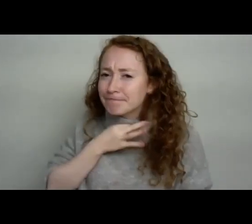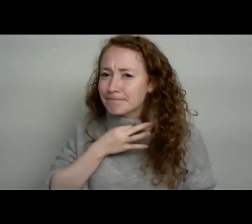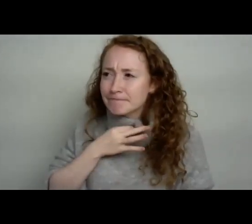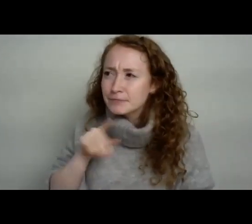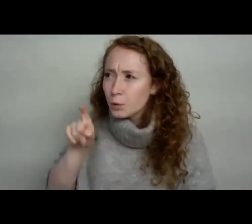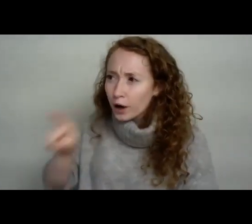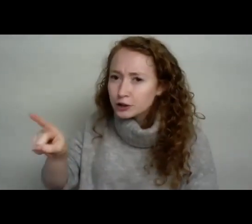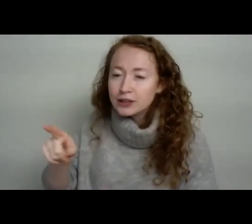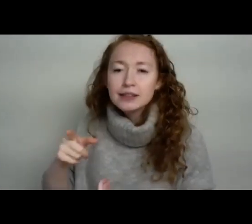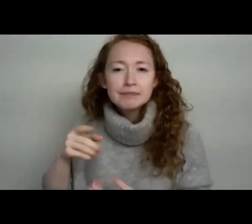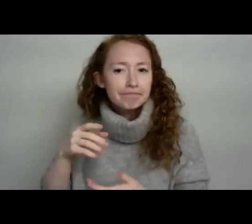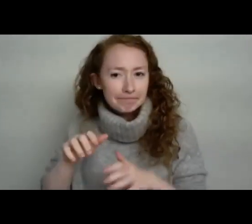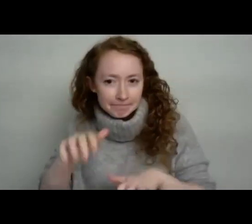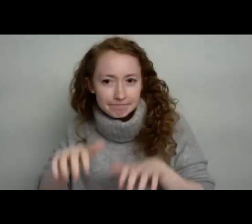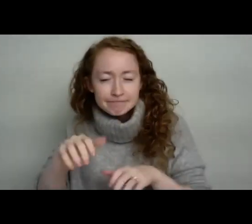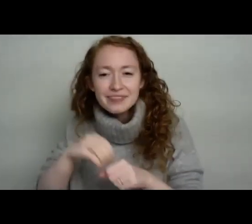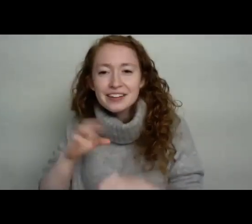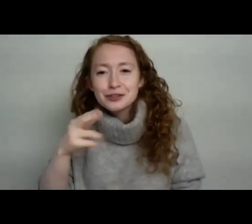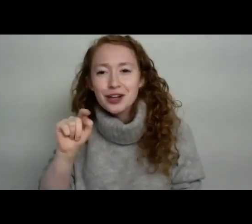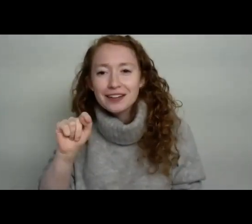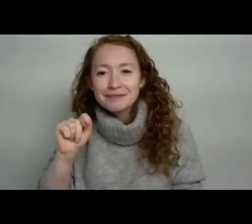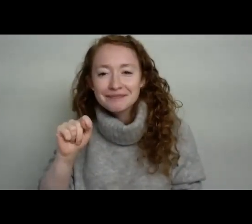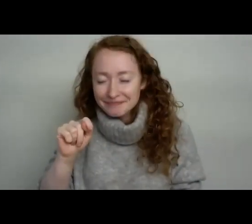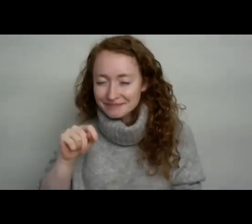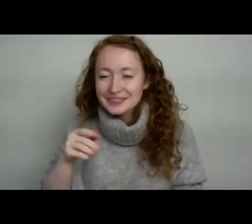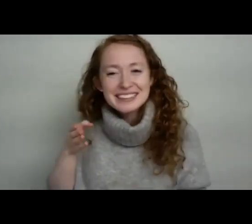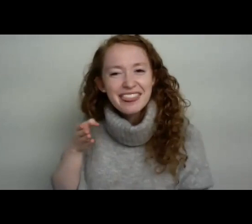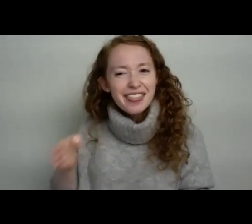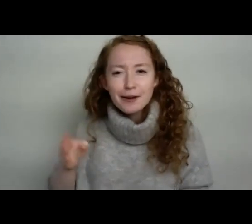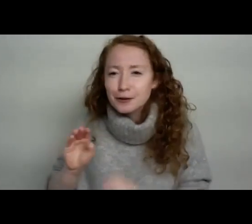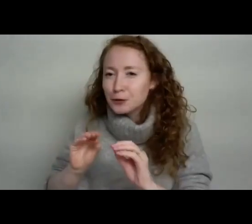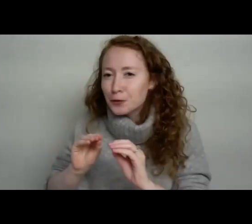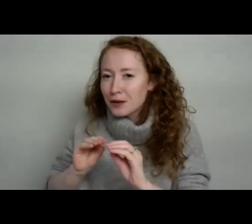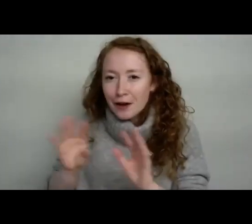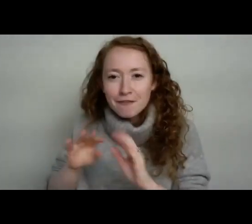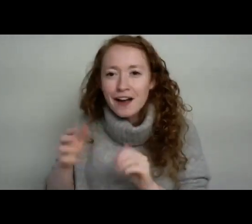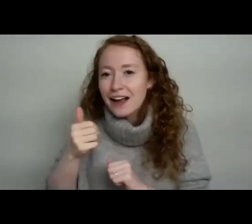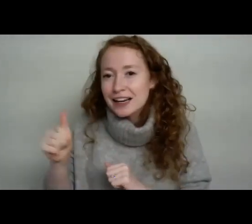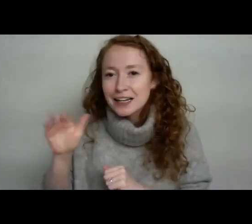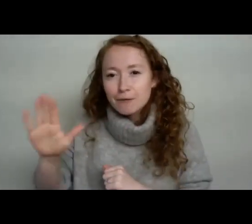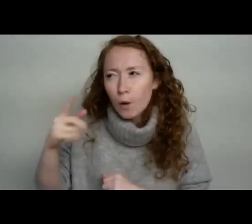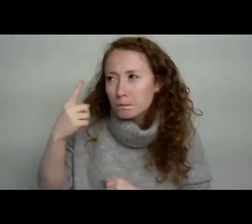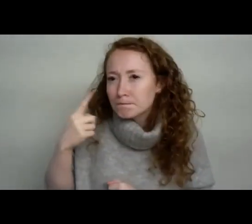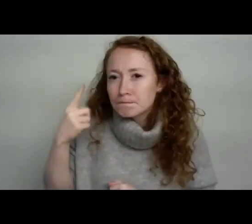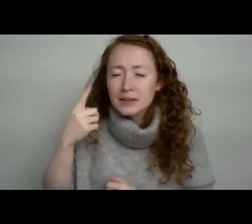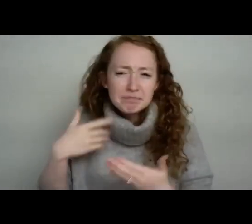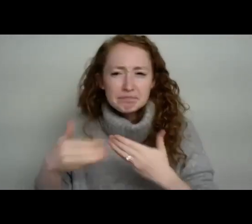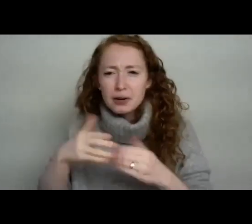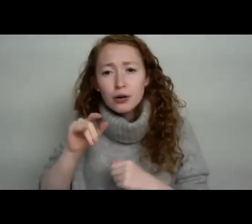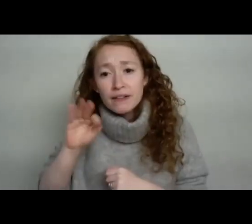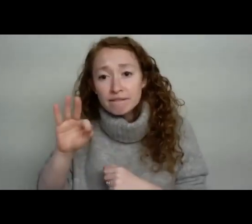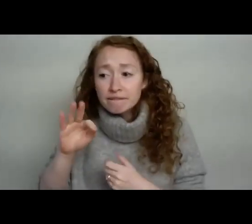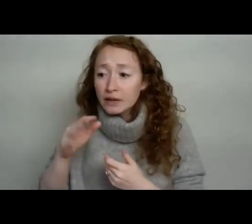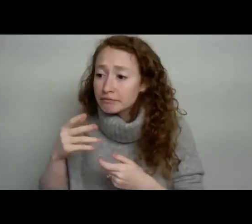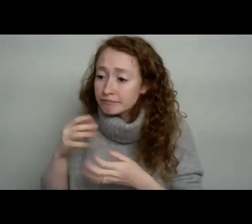right there with you, whether it's a clarifying question or a great big overarching existential question. That's